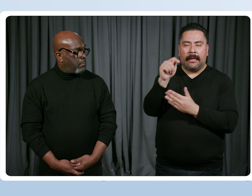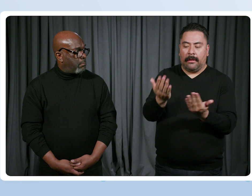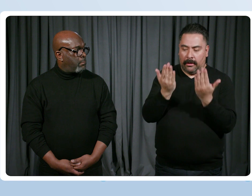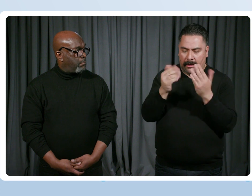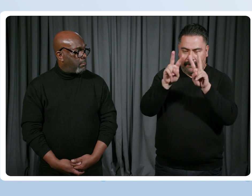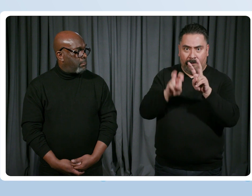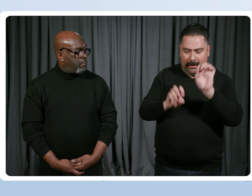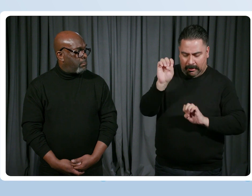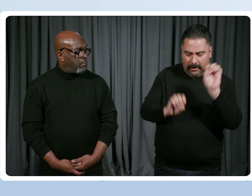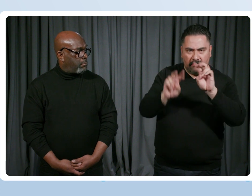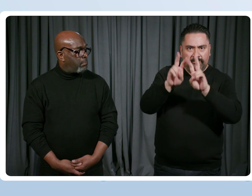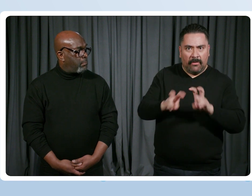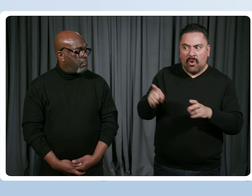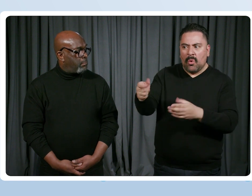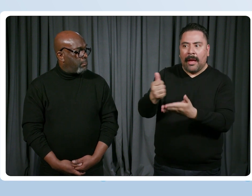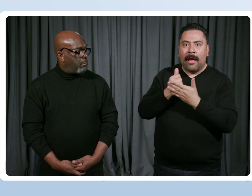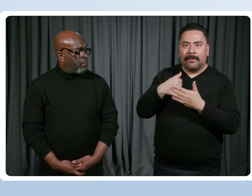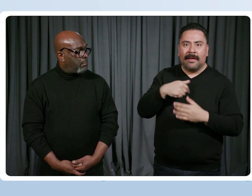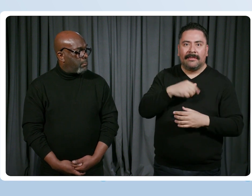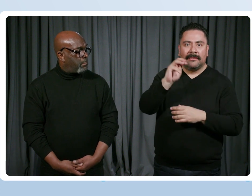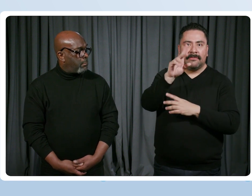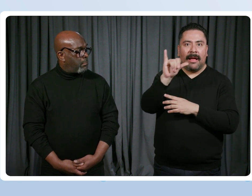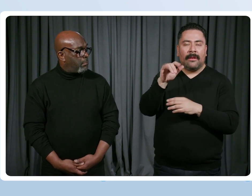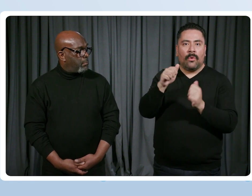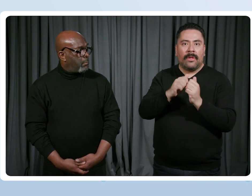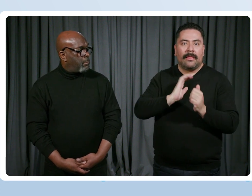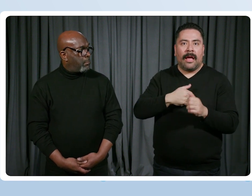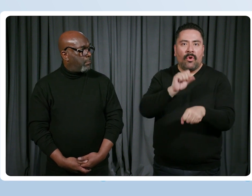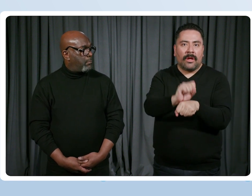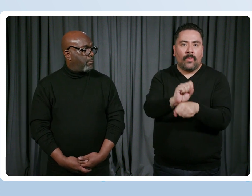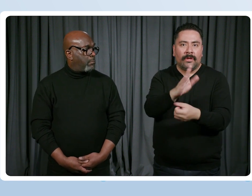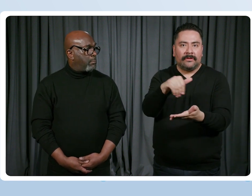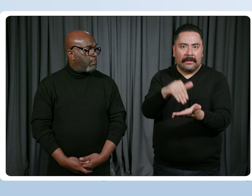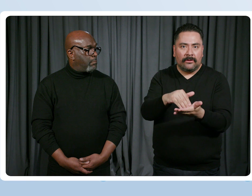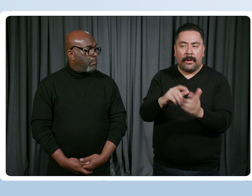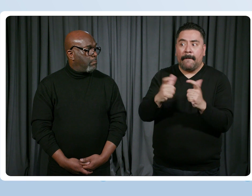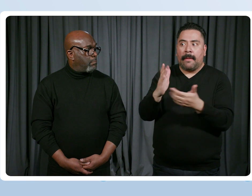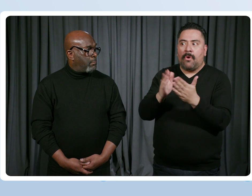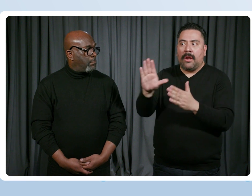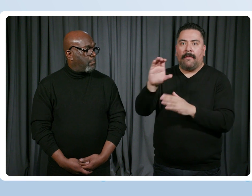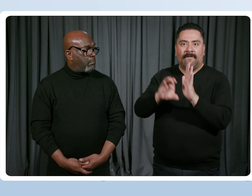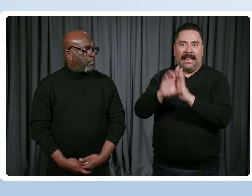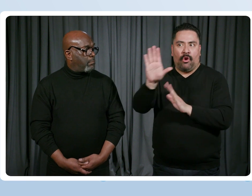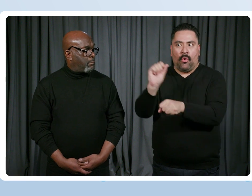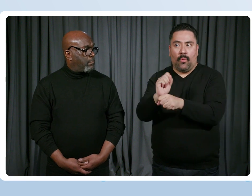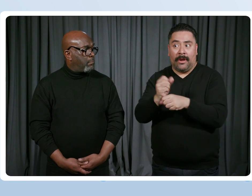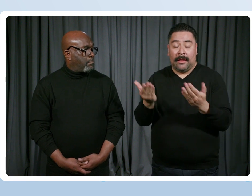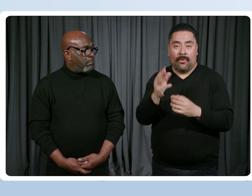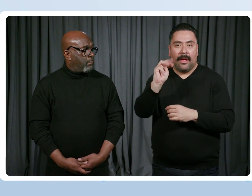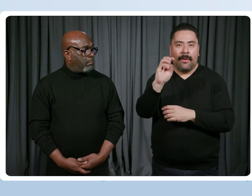Mm-hmm. And that's something that you've helped us with, Molly, at our Career Center, and I know is a big part of Claire's work here at